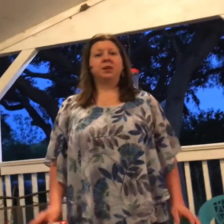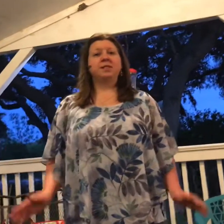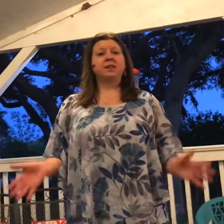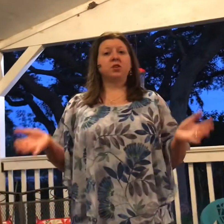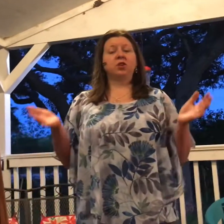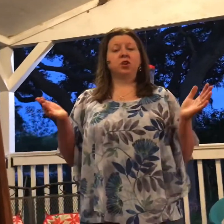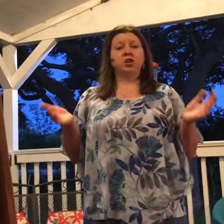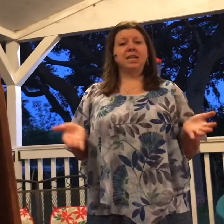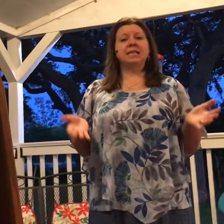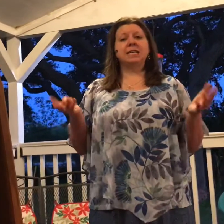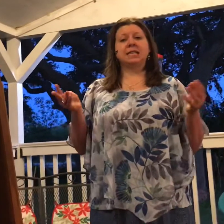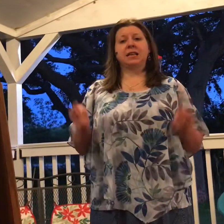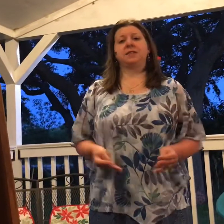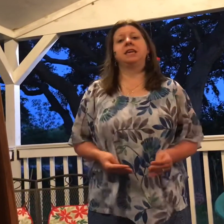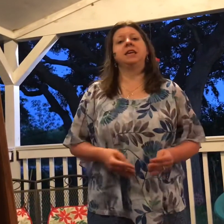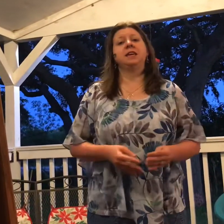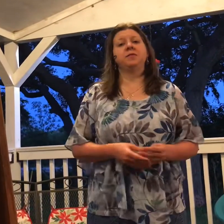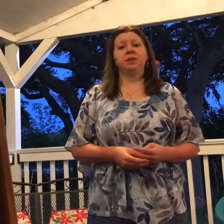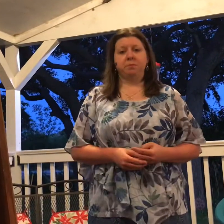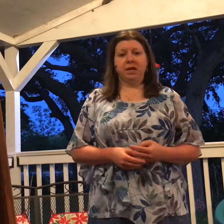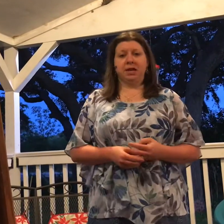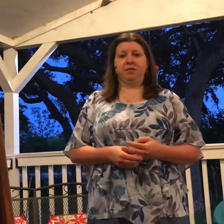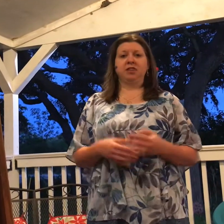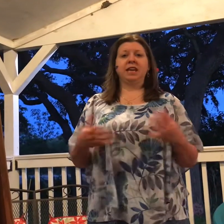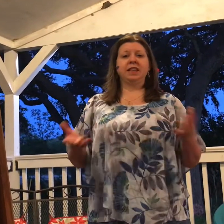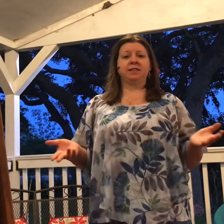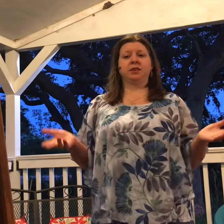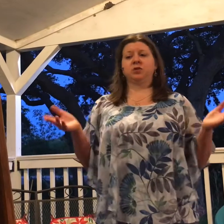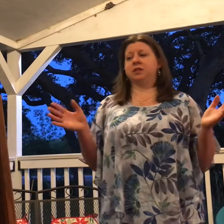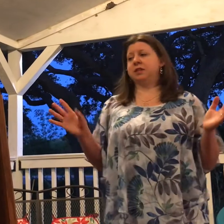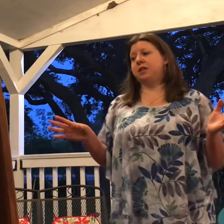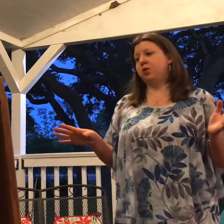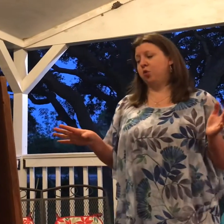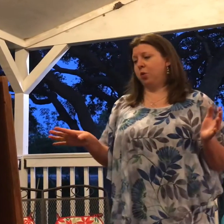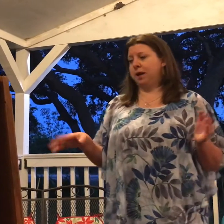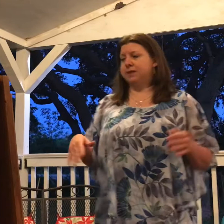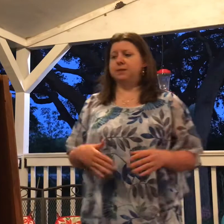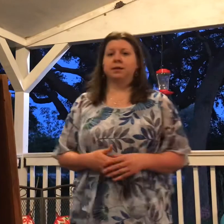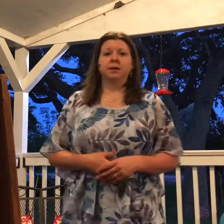We're going to sing a song called Jesus Loves Even Me, and there's hand signals to the chorus.